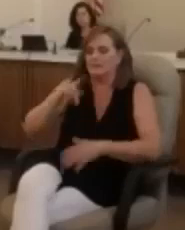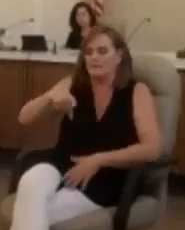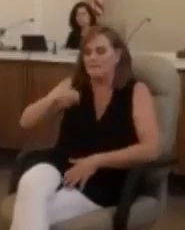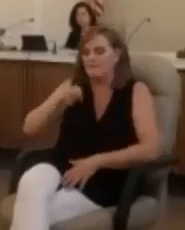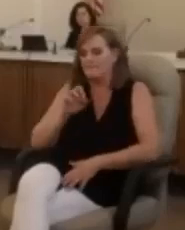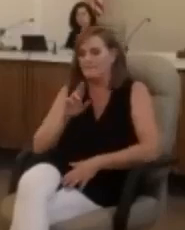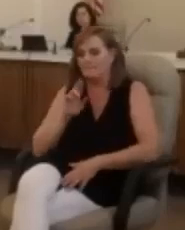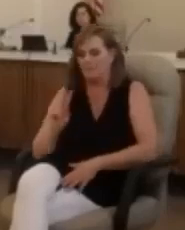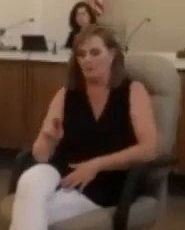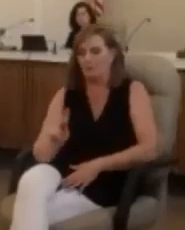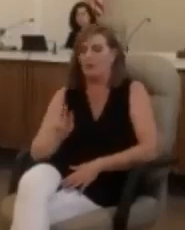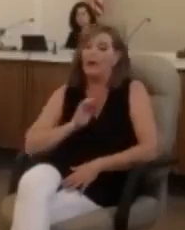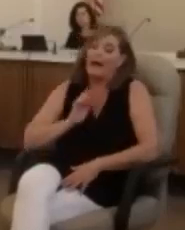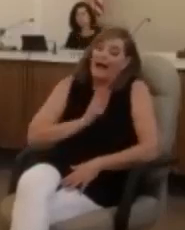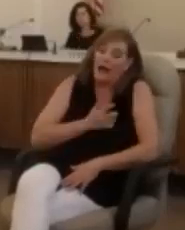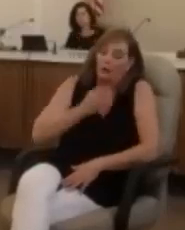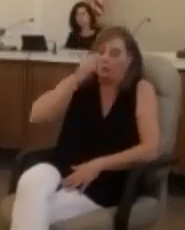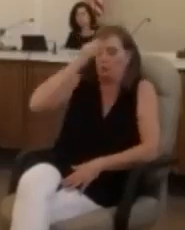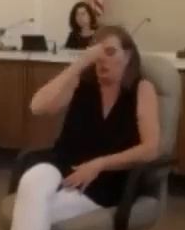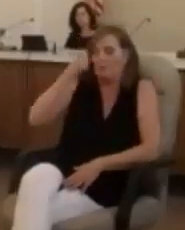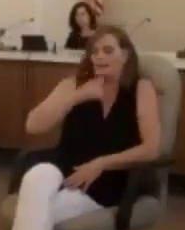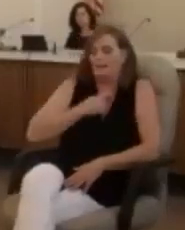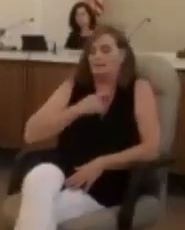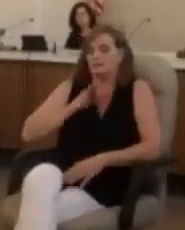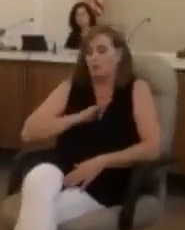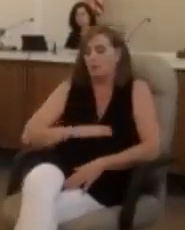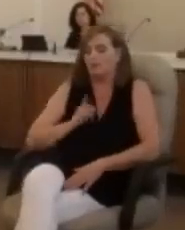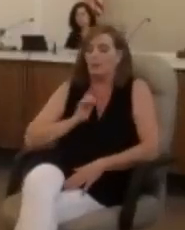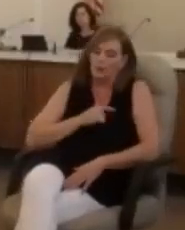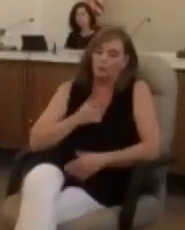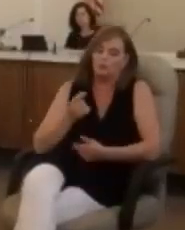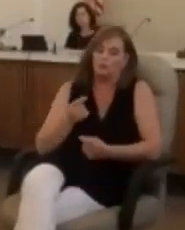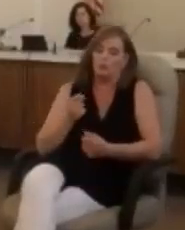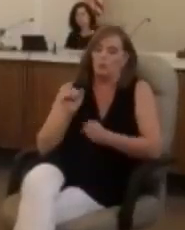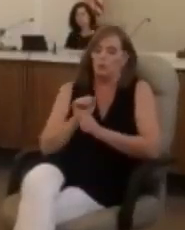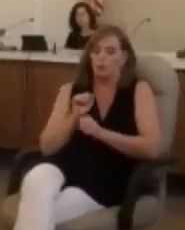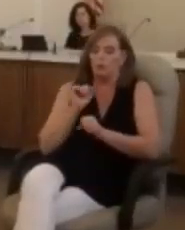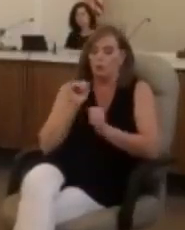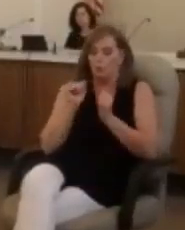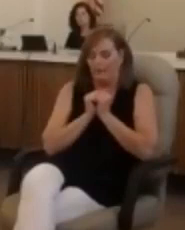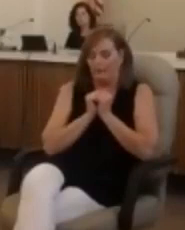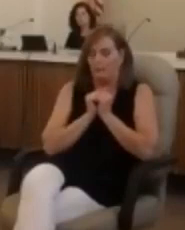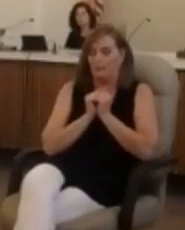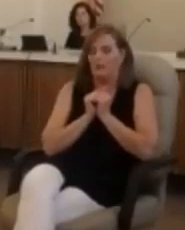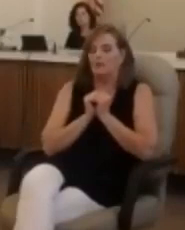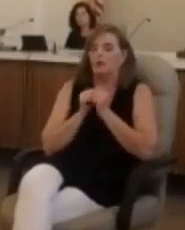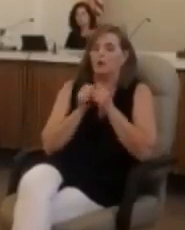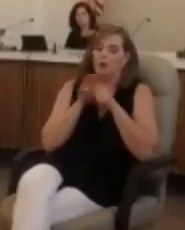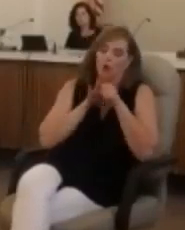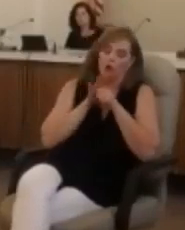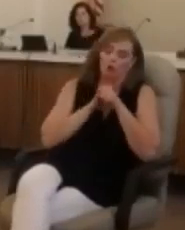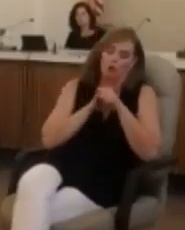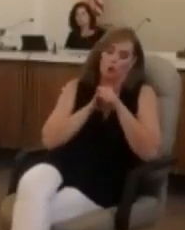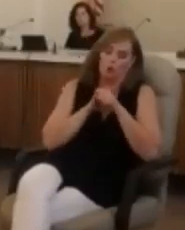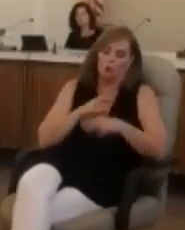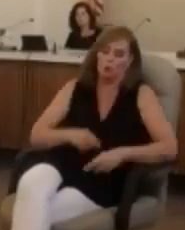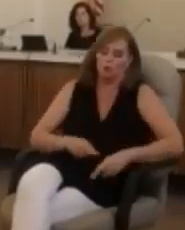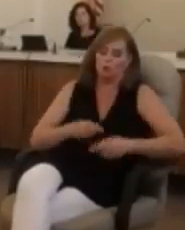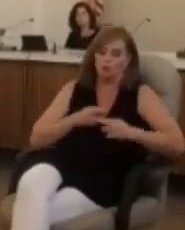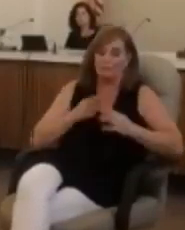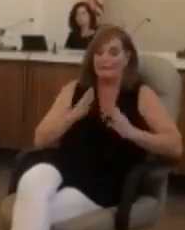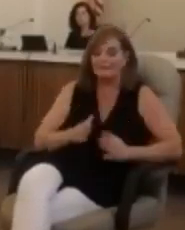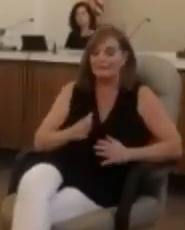we would do that with a committee, with the local residents, and go from there.